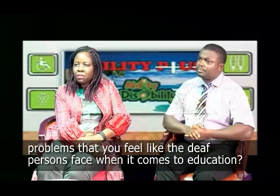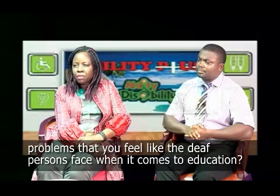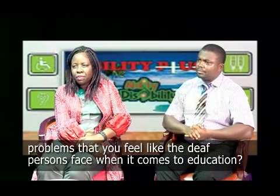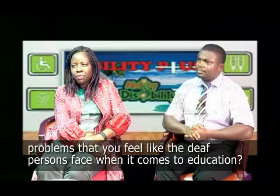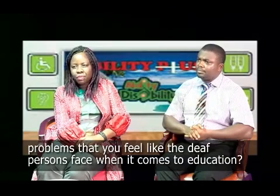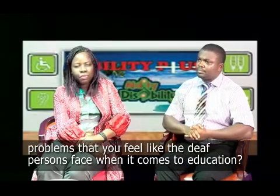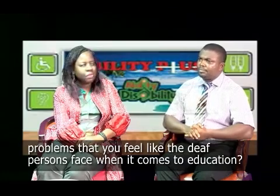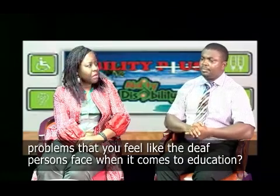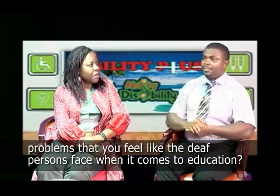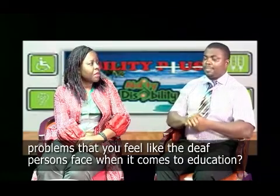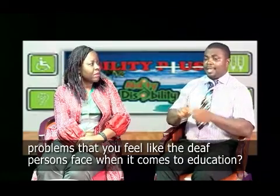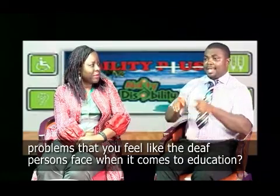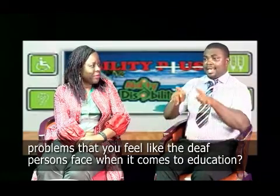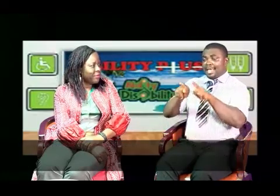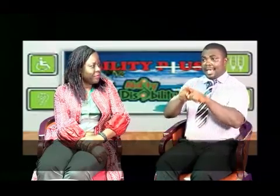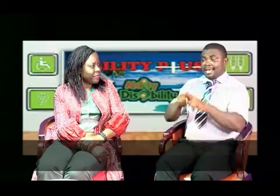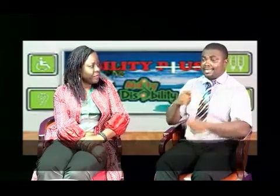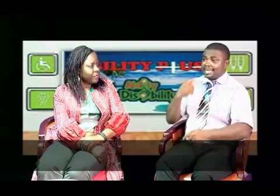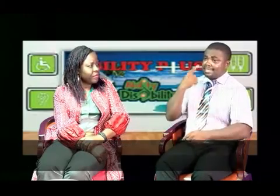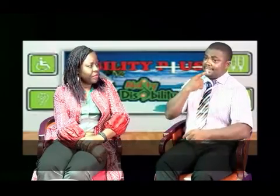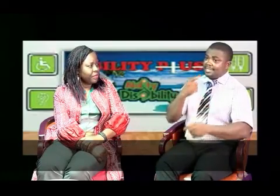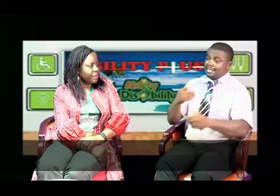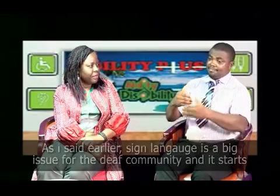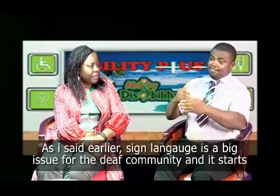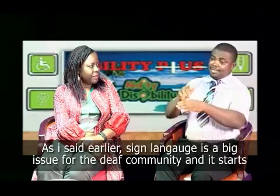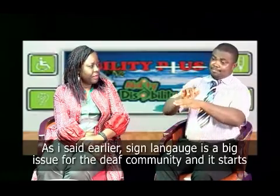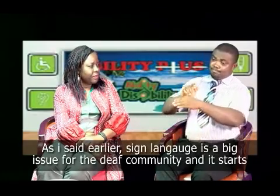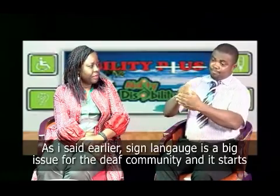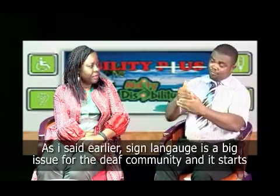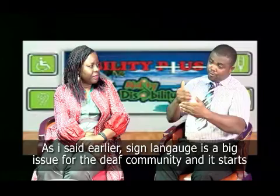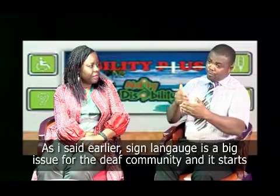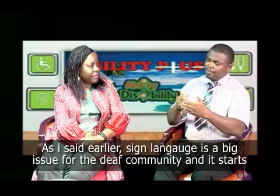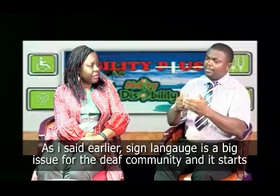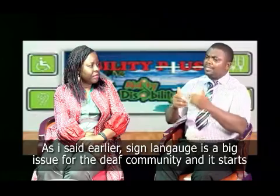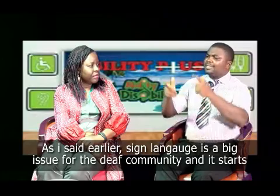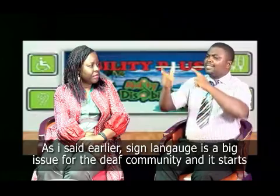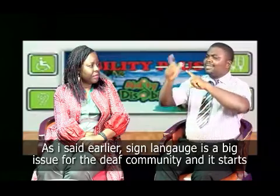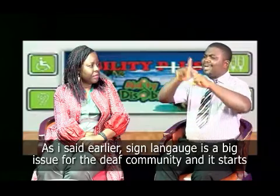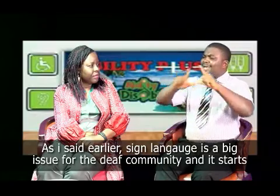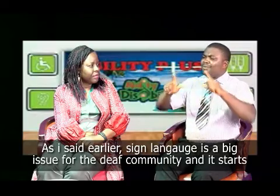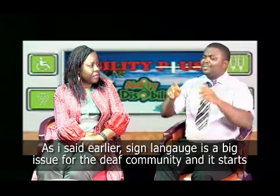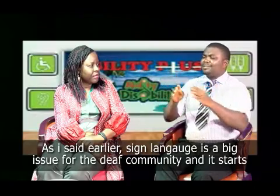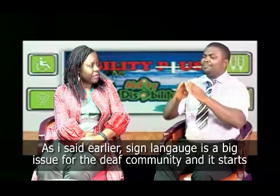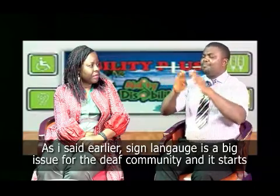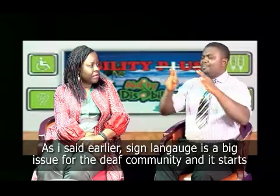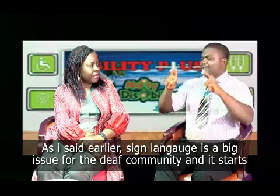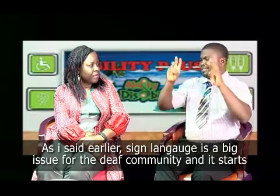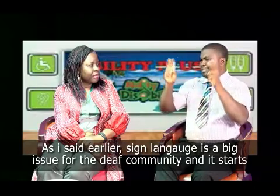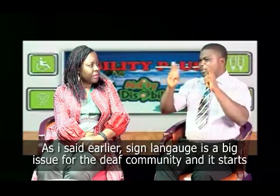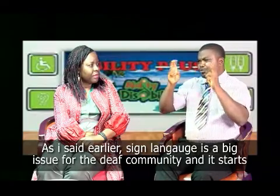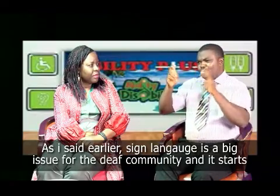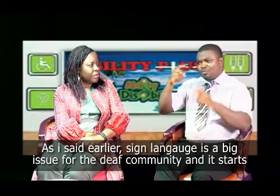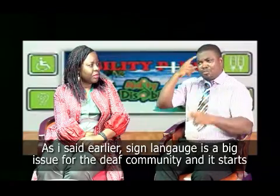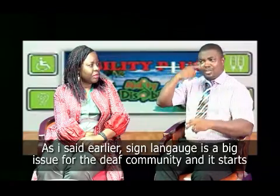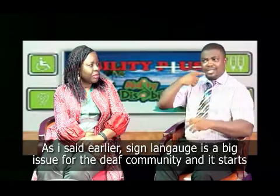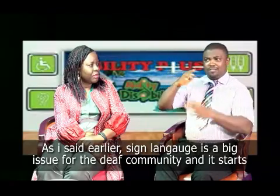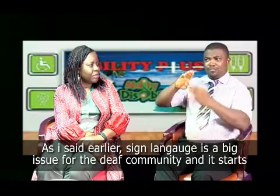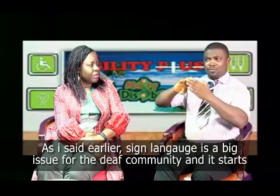to education? As I said earlier, sign language is a